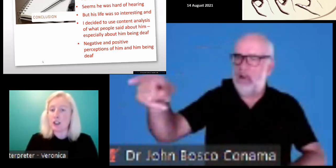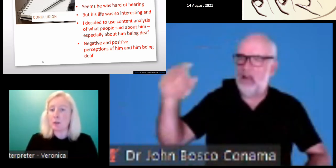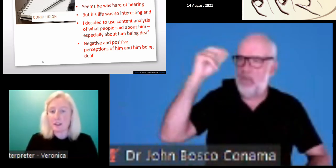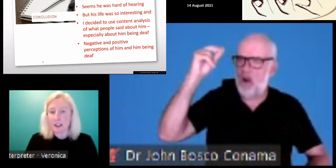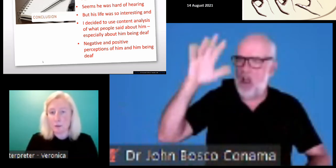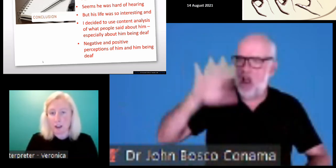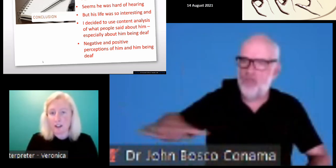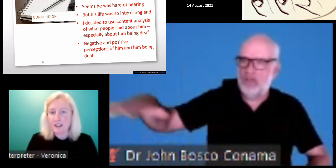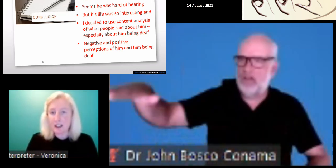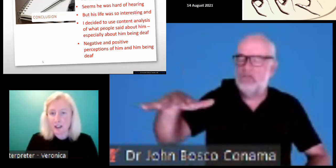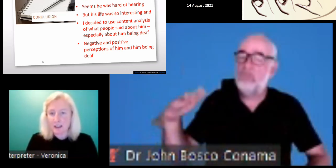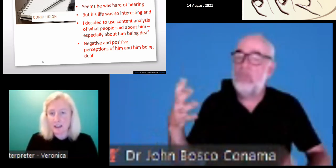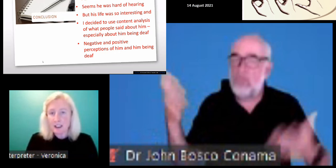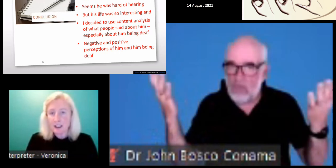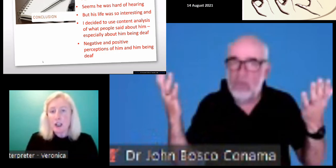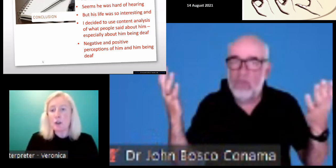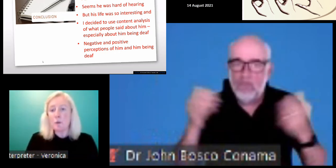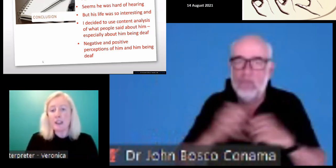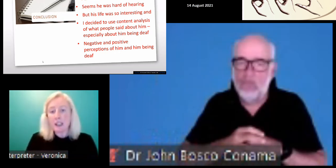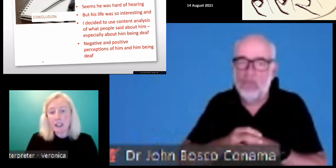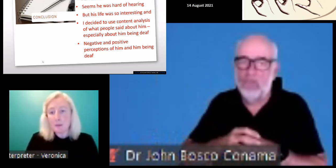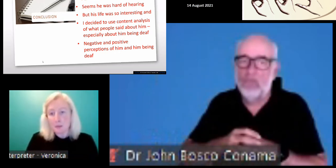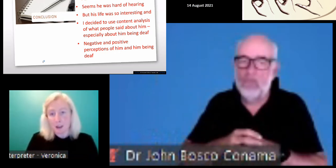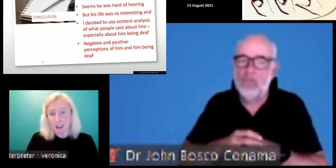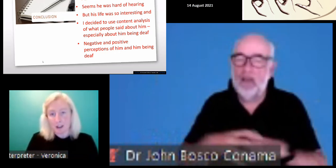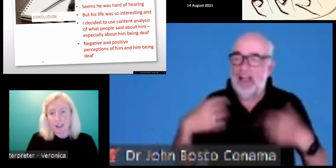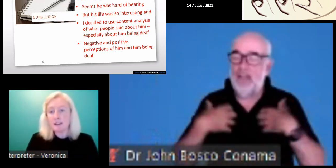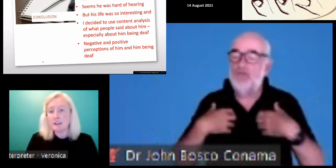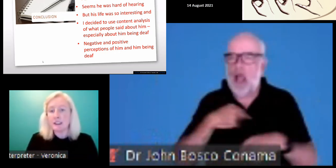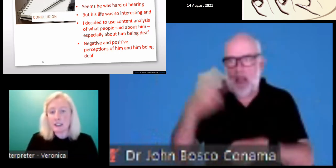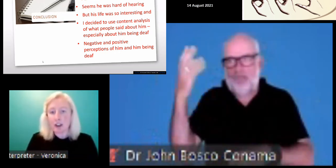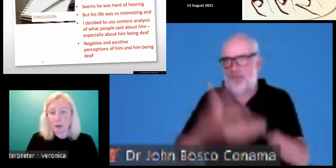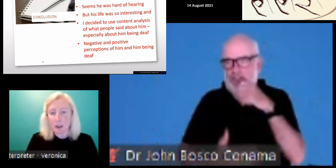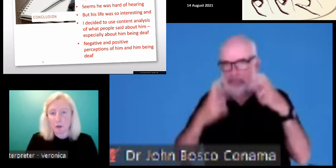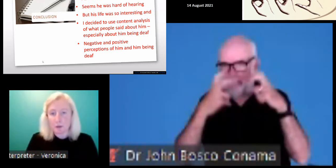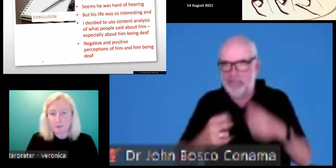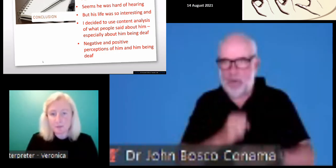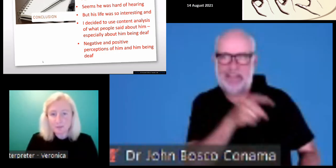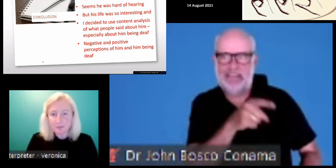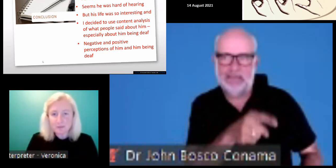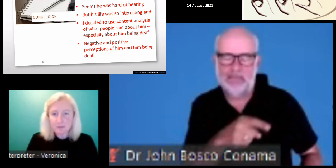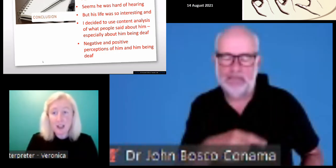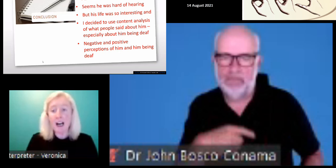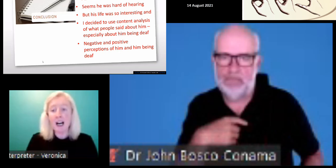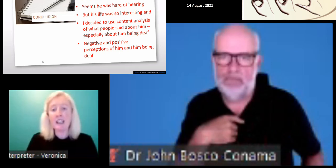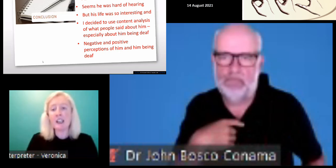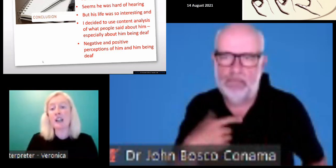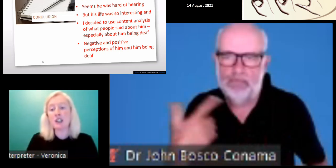she was not aware of his deafness. So within Bulgaria, he is very well known. I